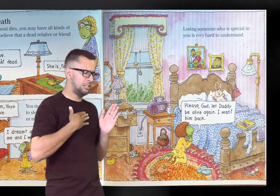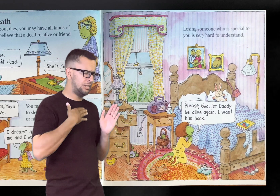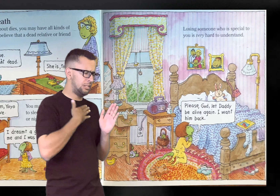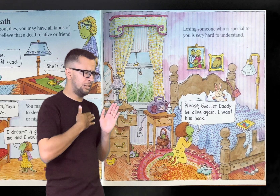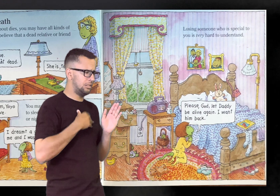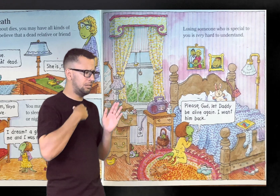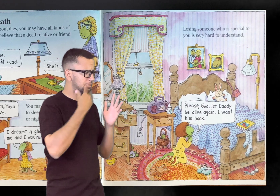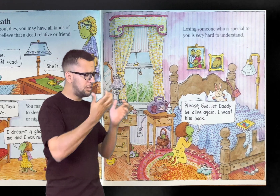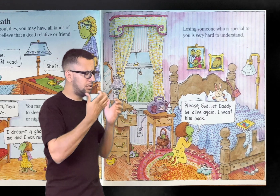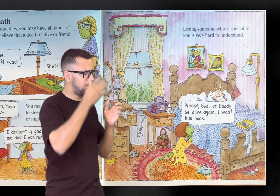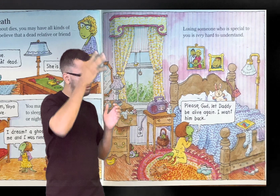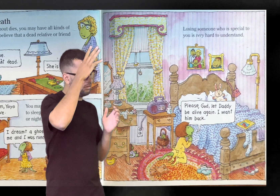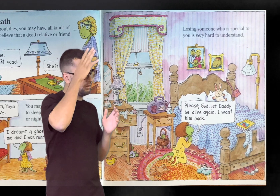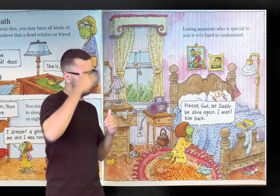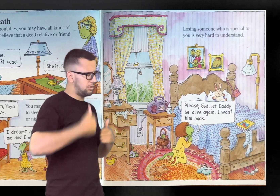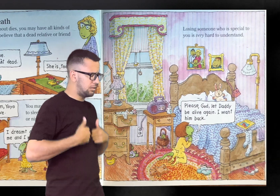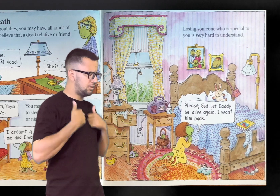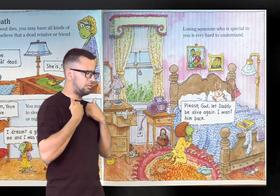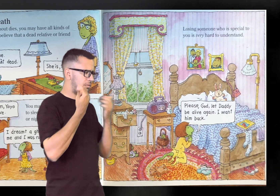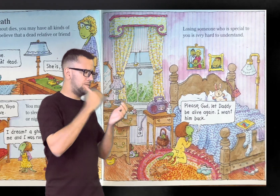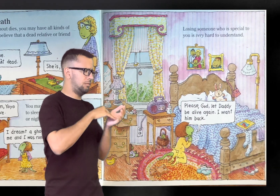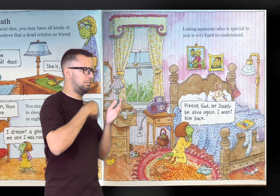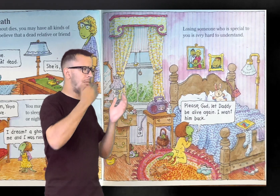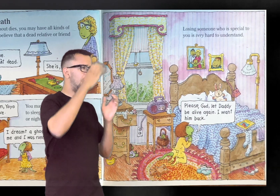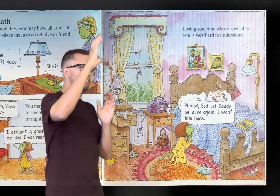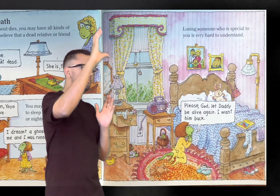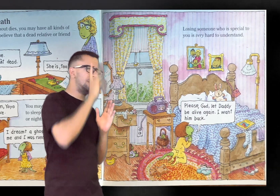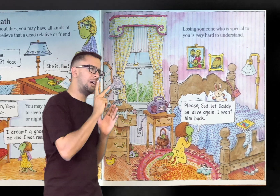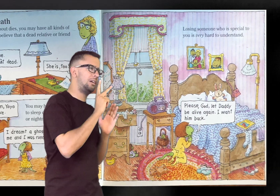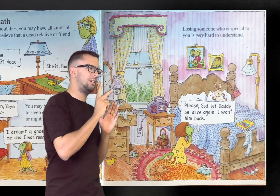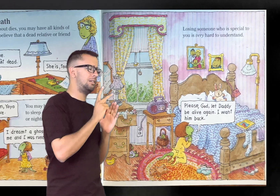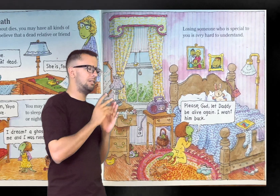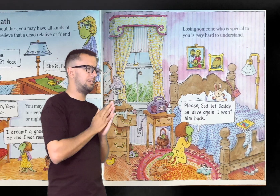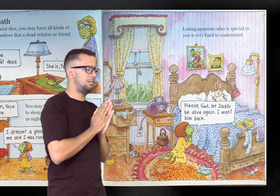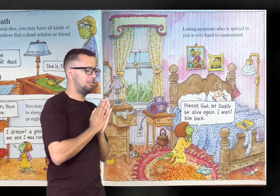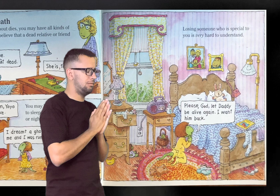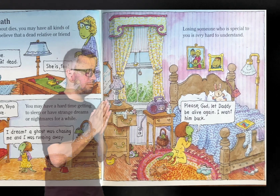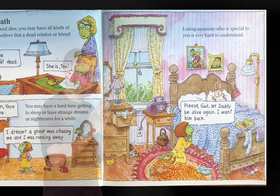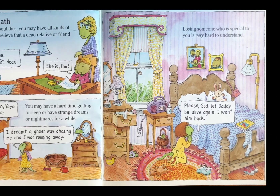Please, God, let Daddy be alive again. I want him back.